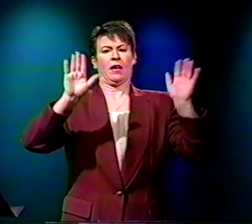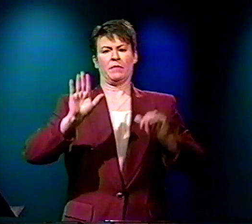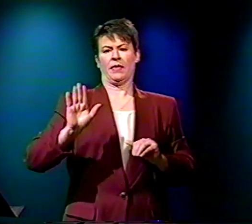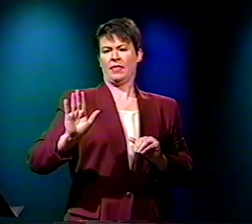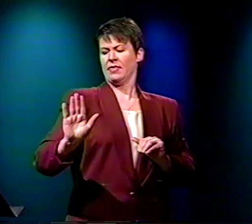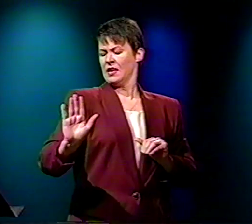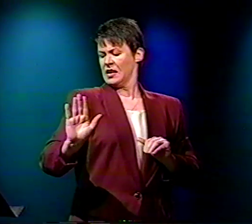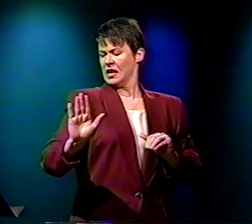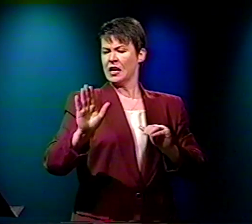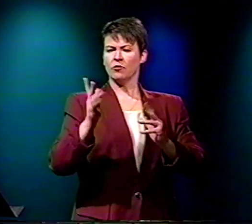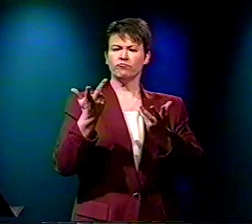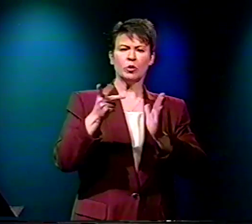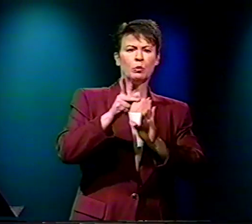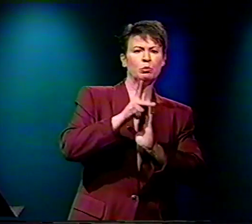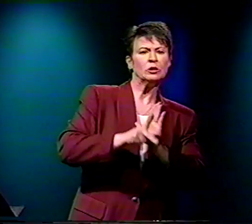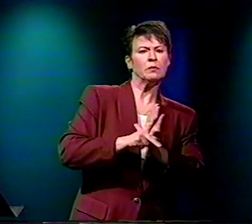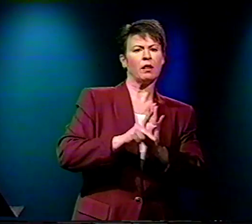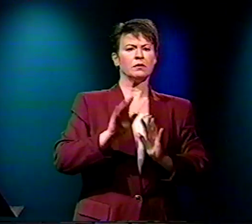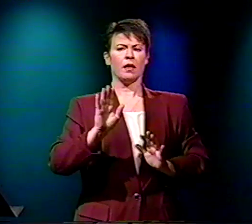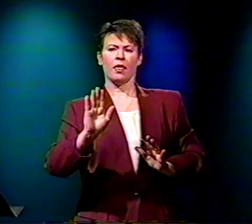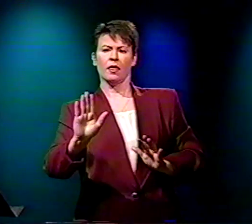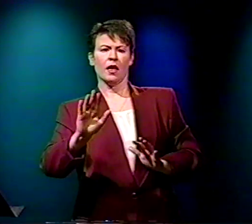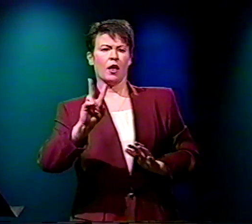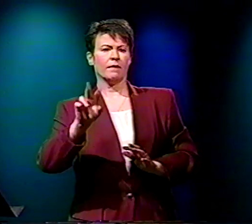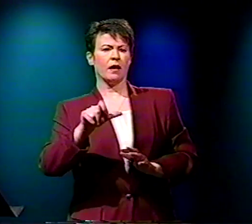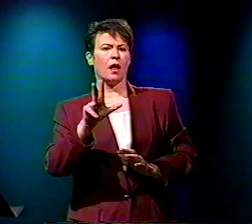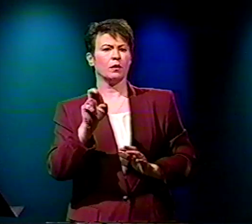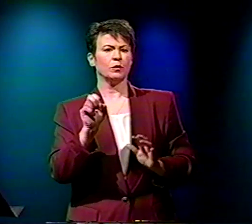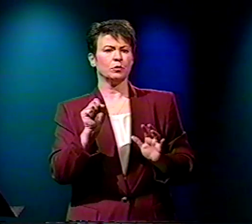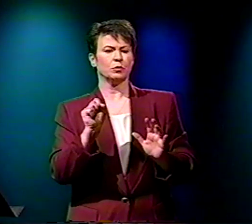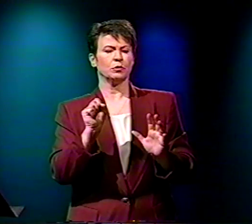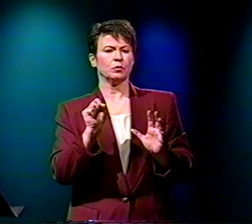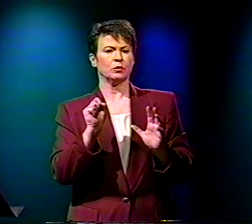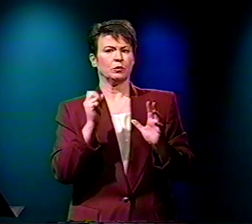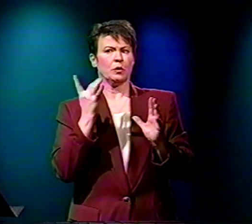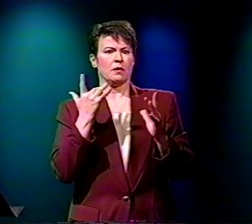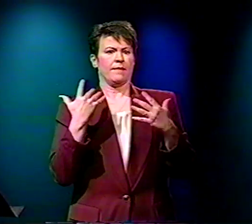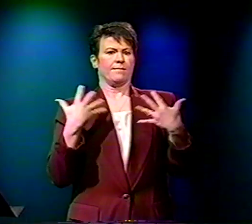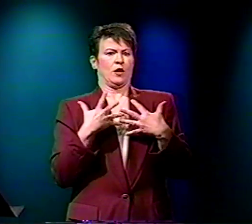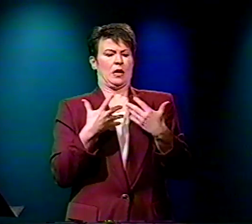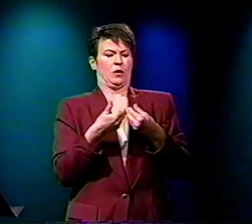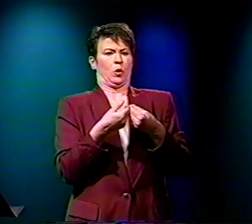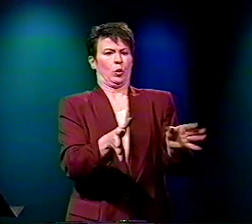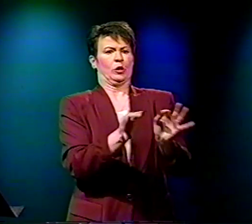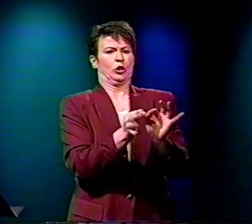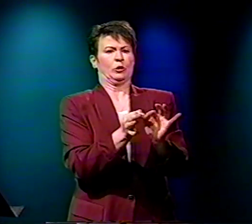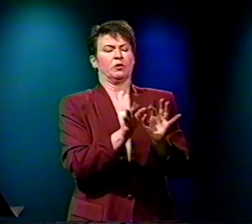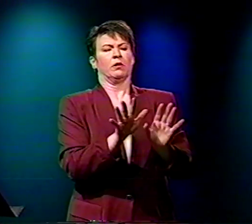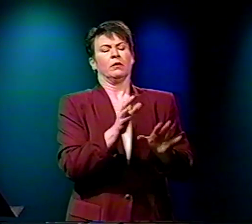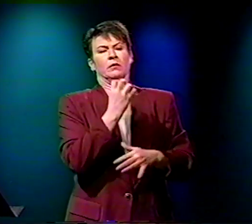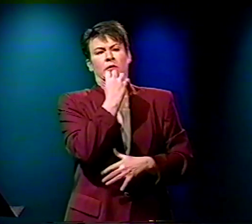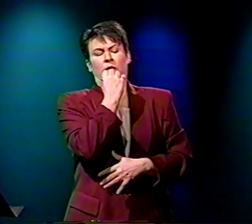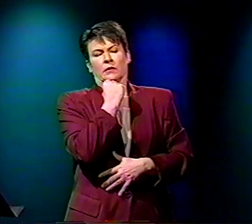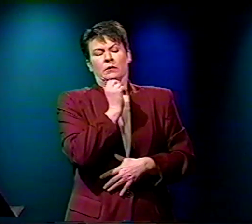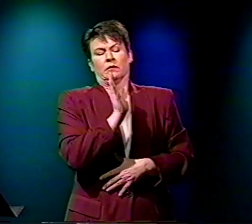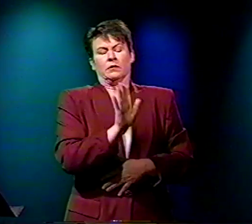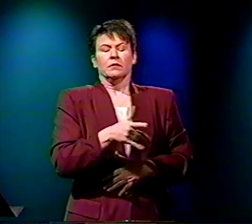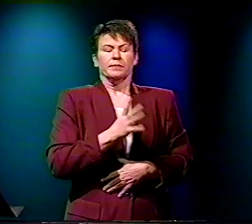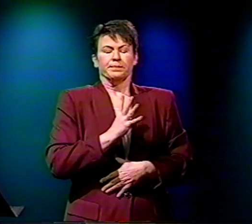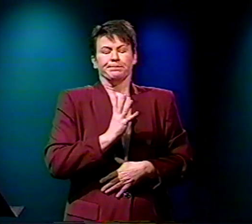So they then give up their principles, they give up their values because they're afraid to lose the interpreter.